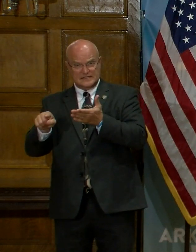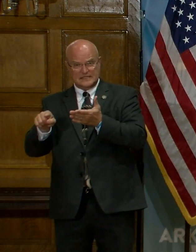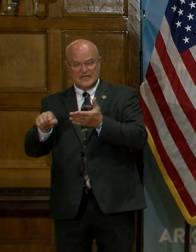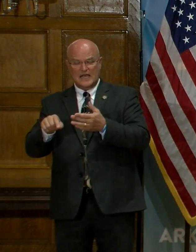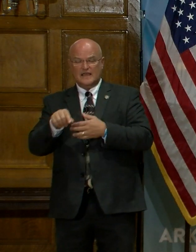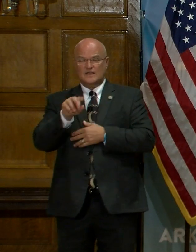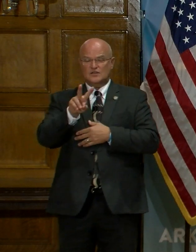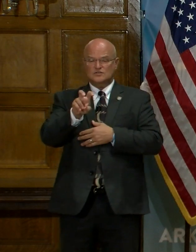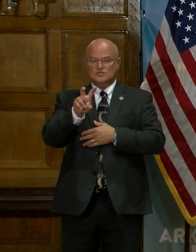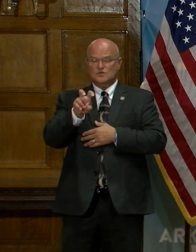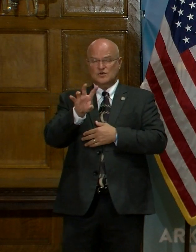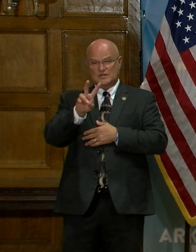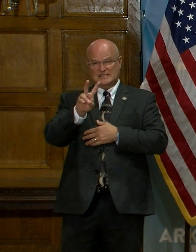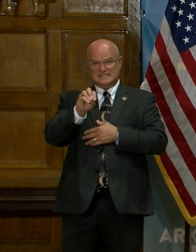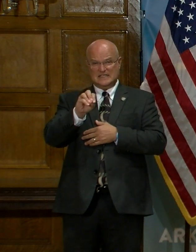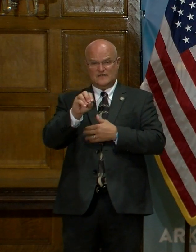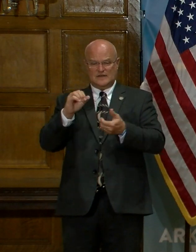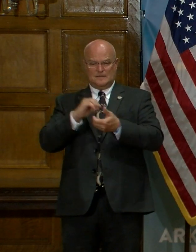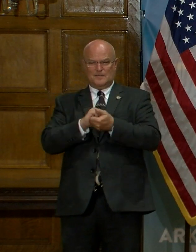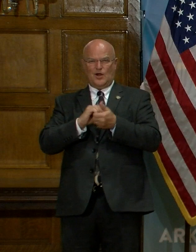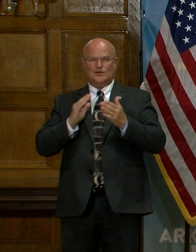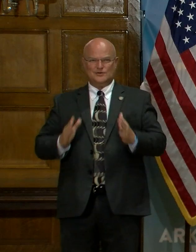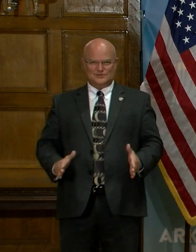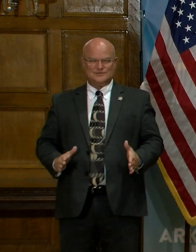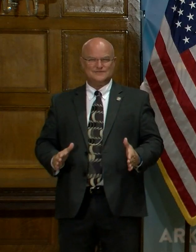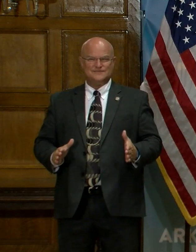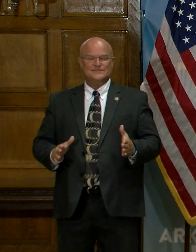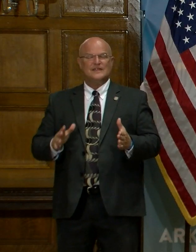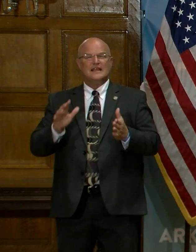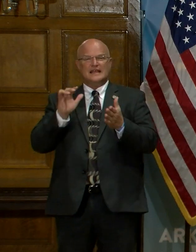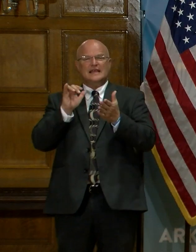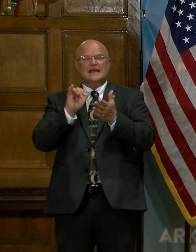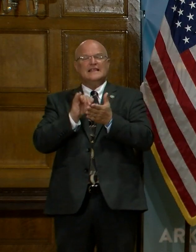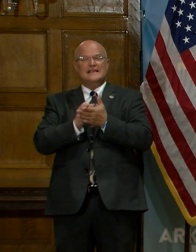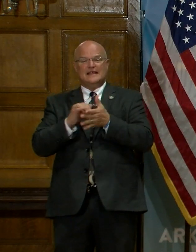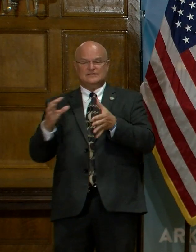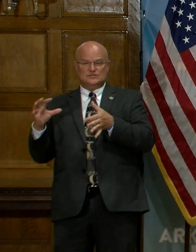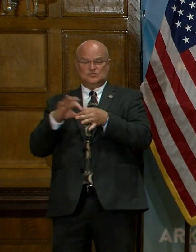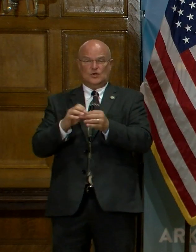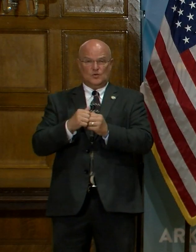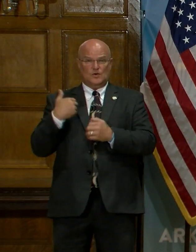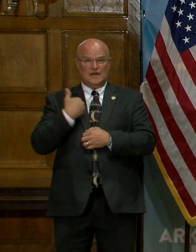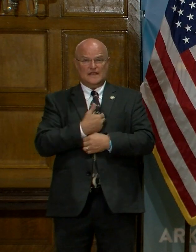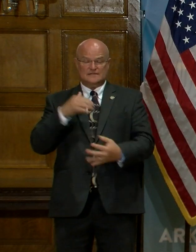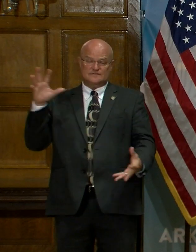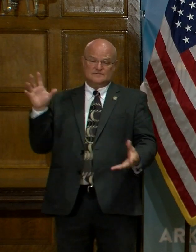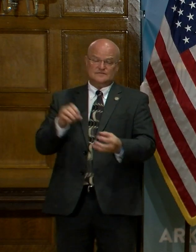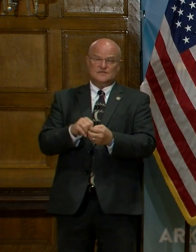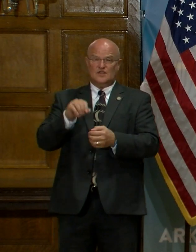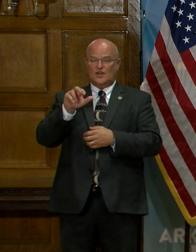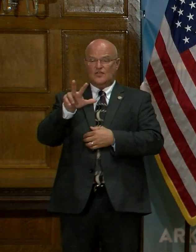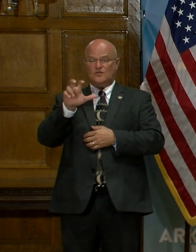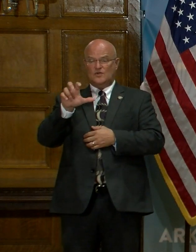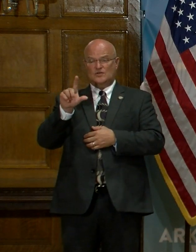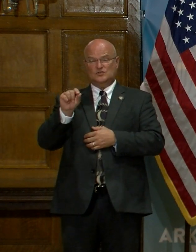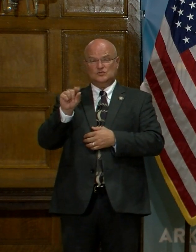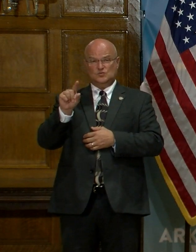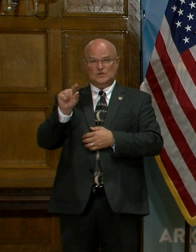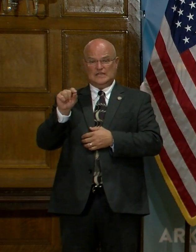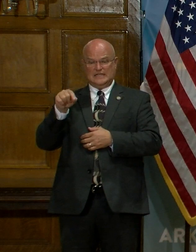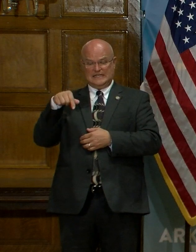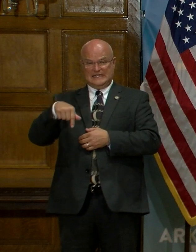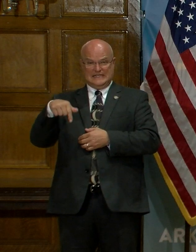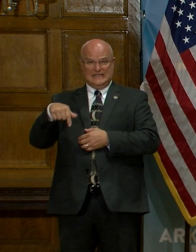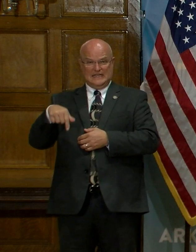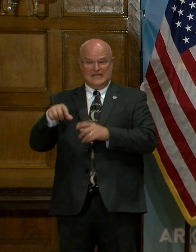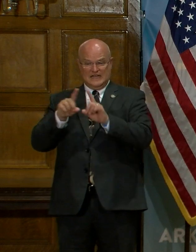we have 270 partners that are joining with us, so that's 320 really in-house in